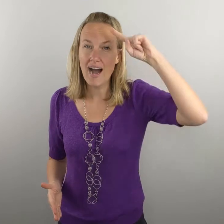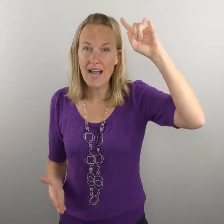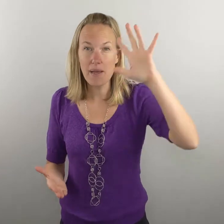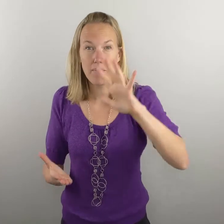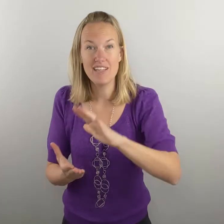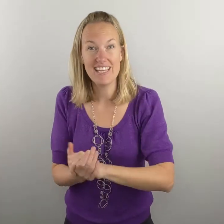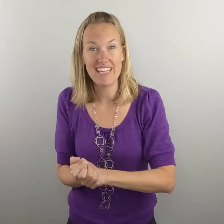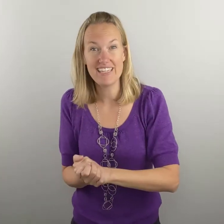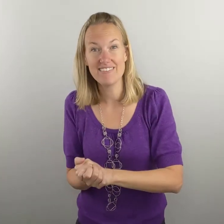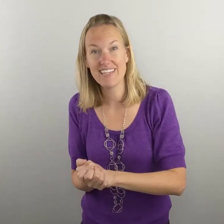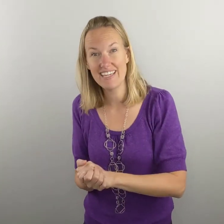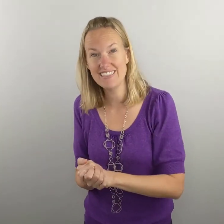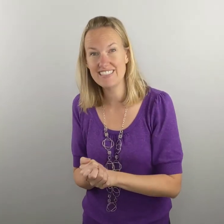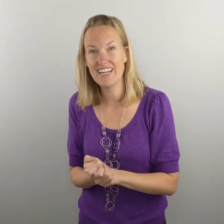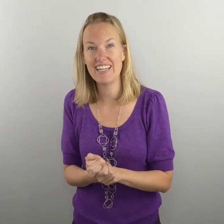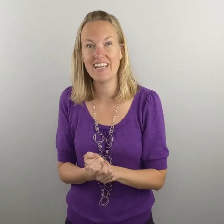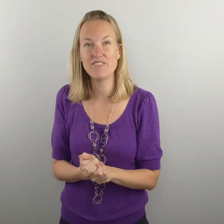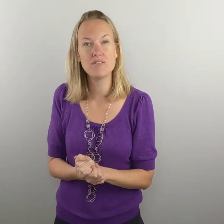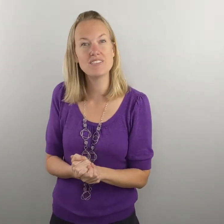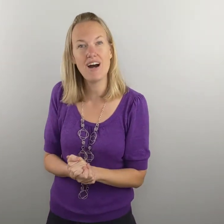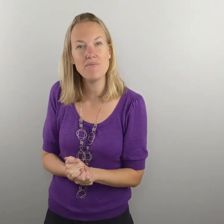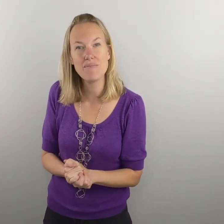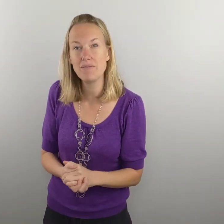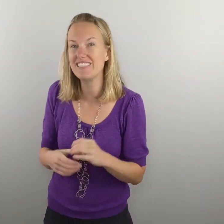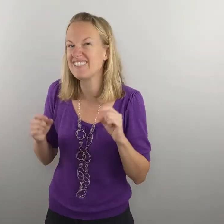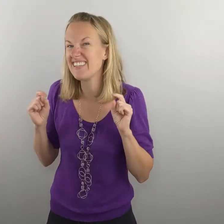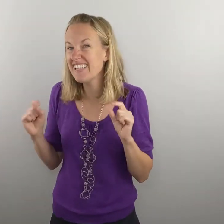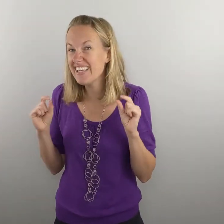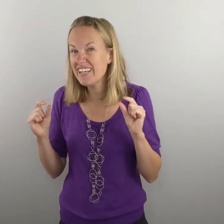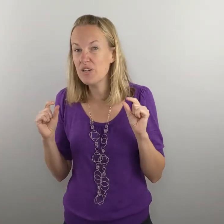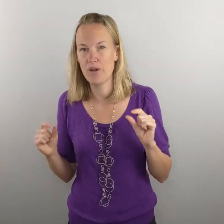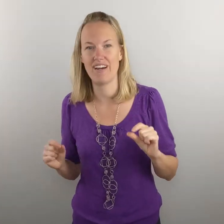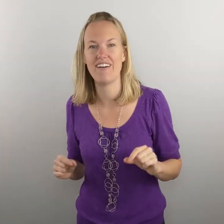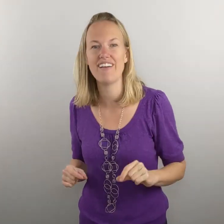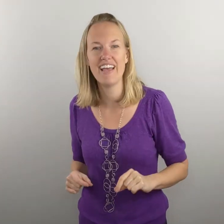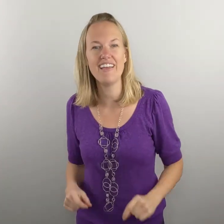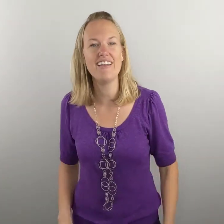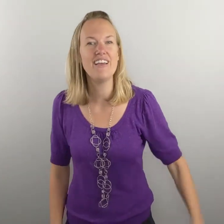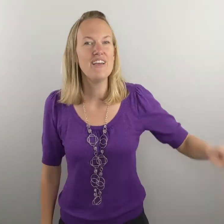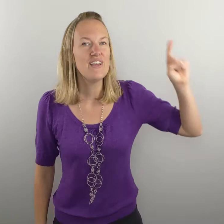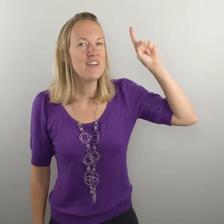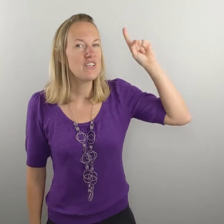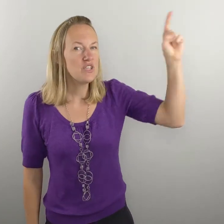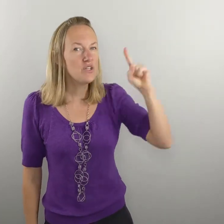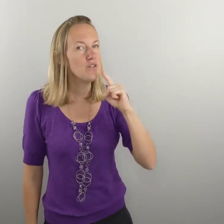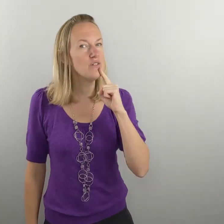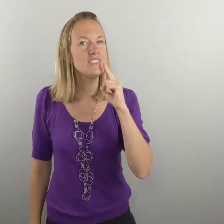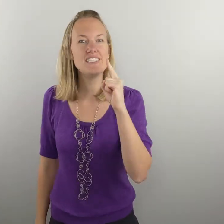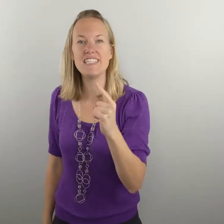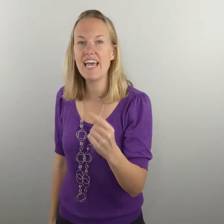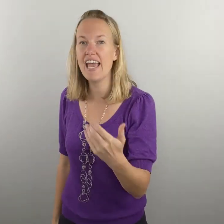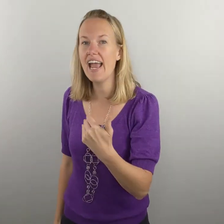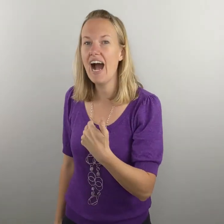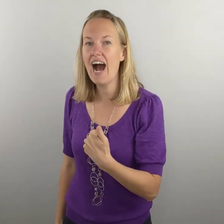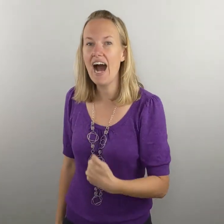I believe. Okay, let's try it again from the top, maybe just a little quicker, okay? You say I